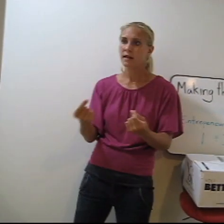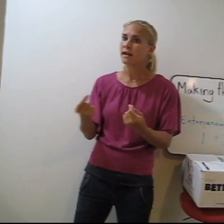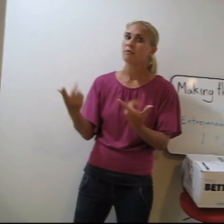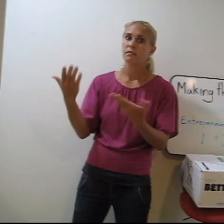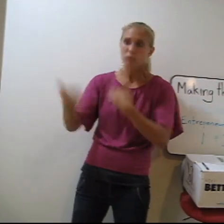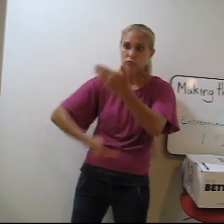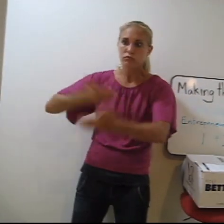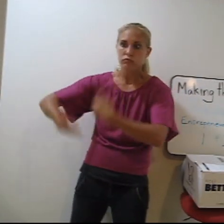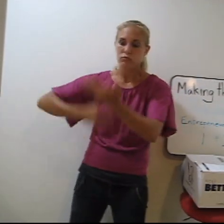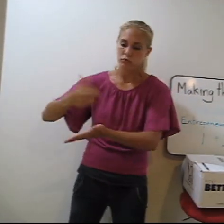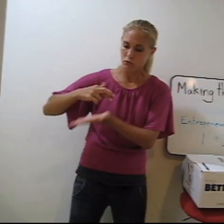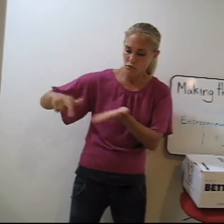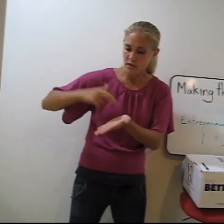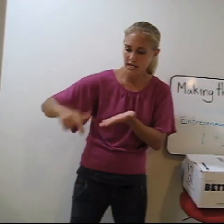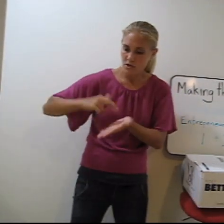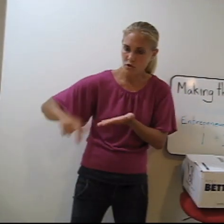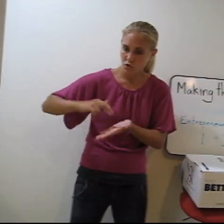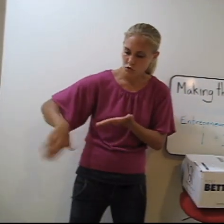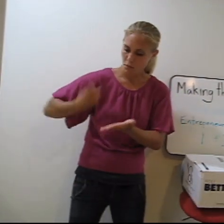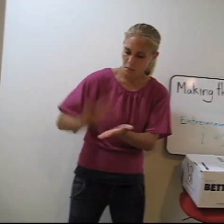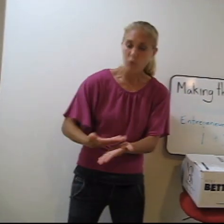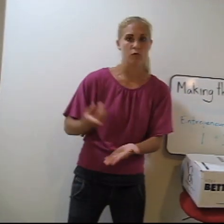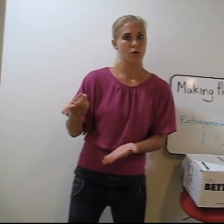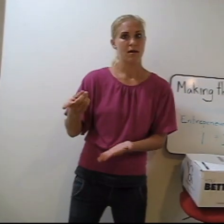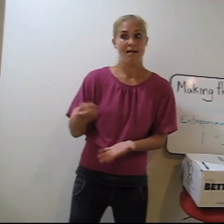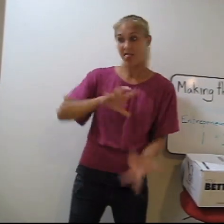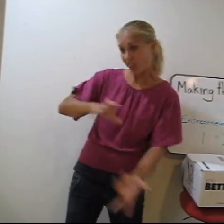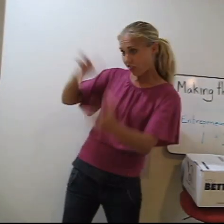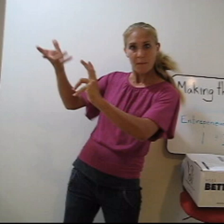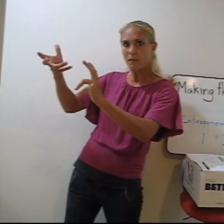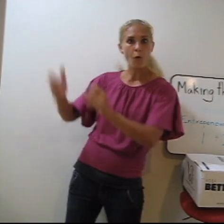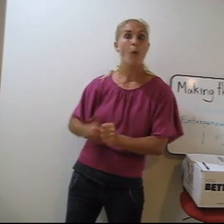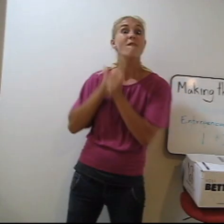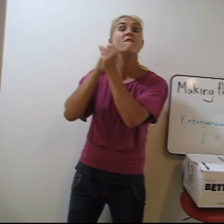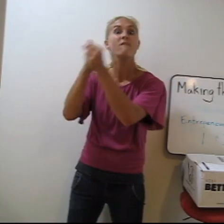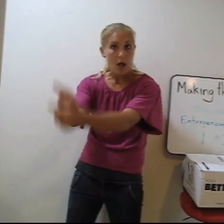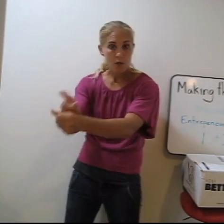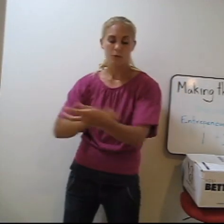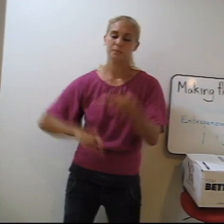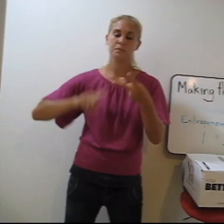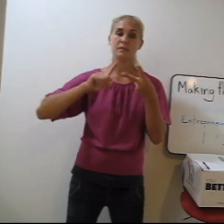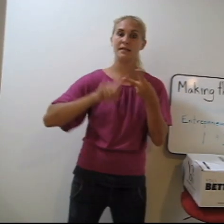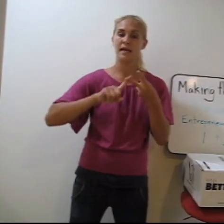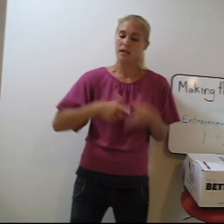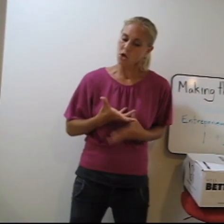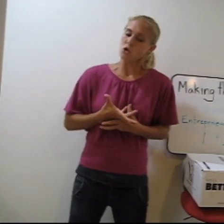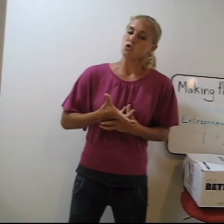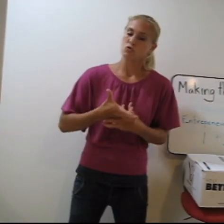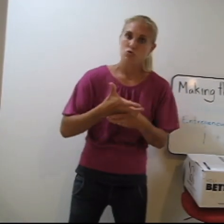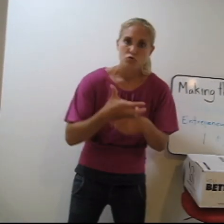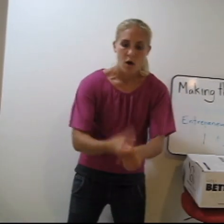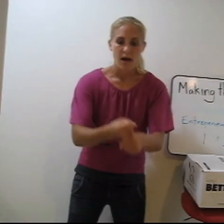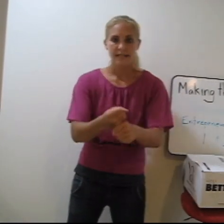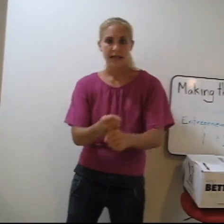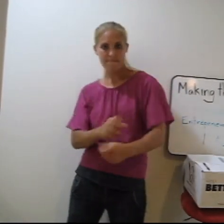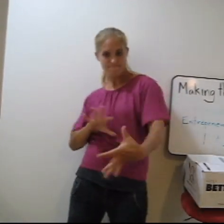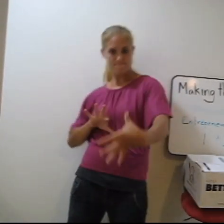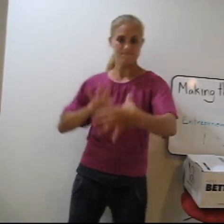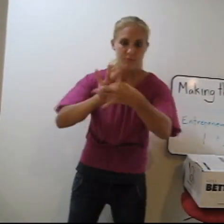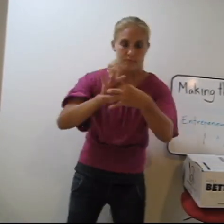and proof. Don't mess with it, just follow it. Number two, trust and plug into the system. The most important